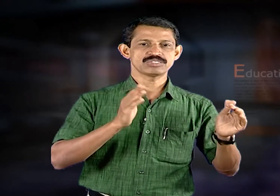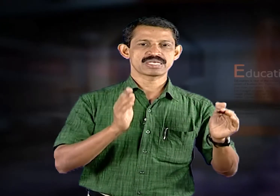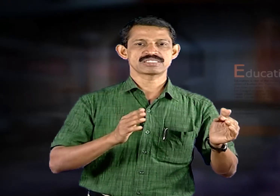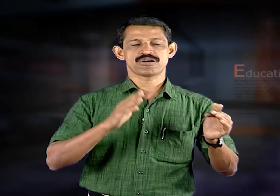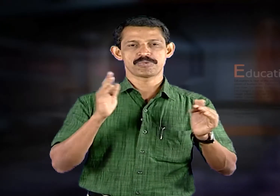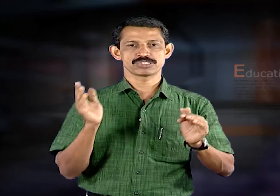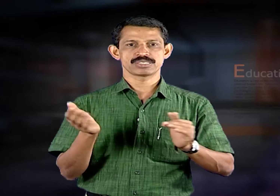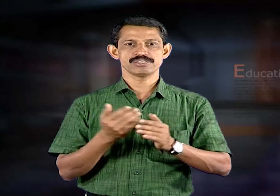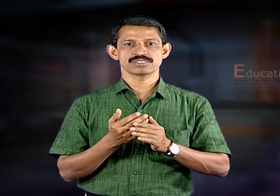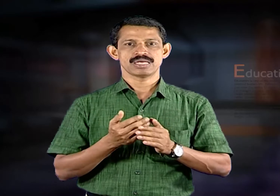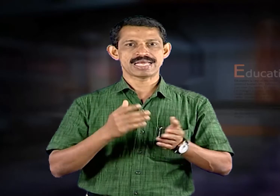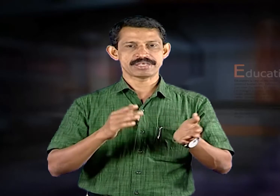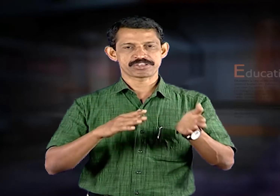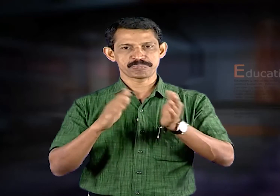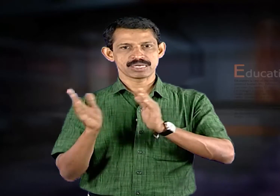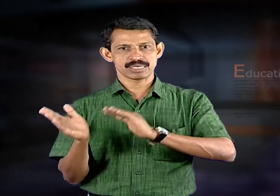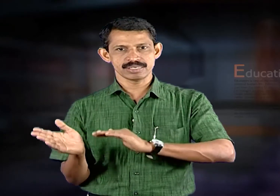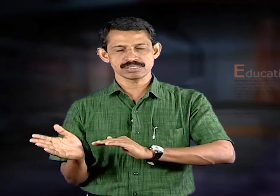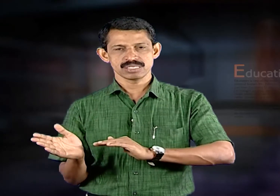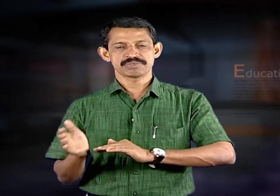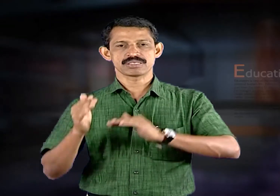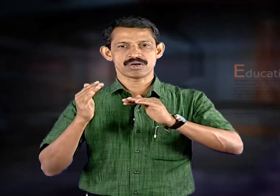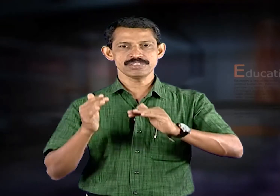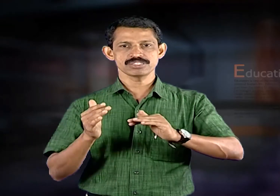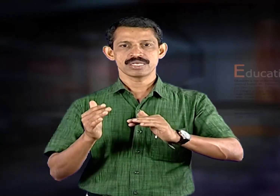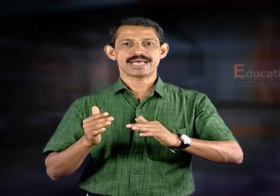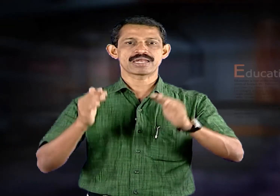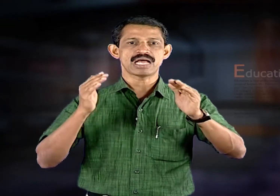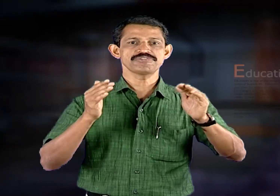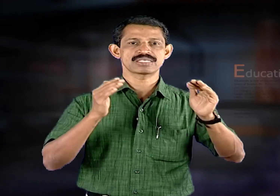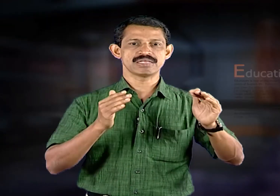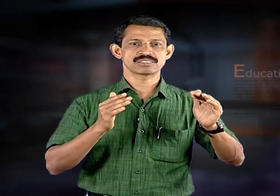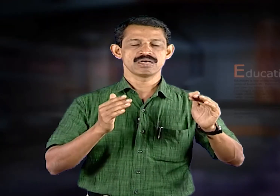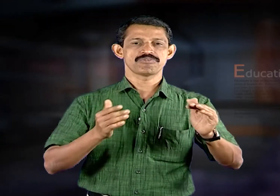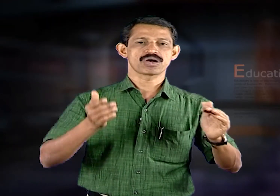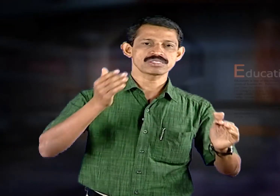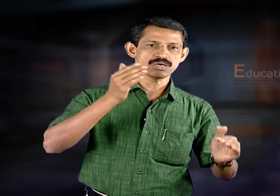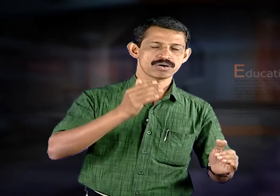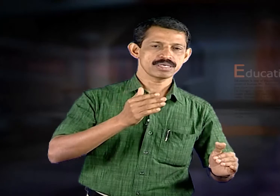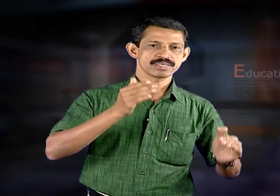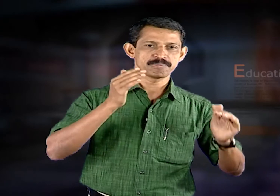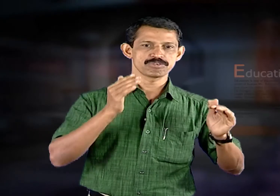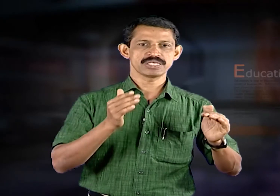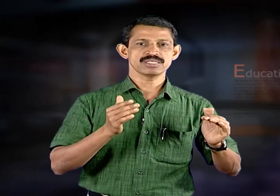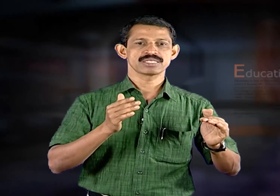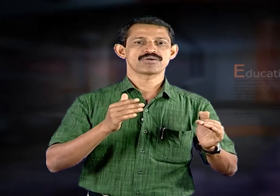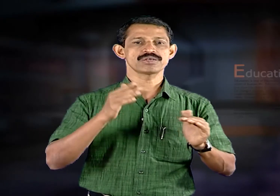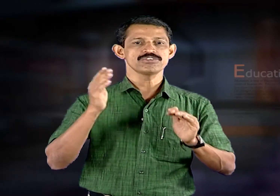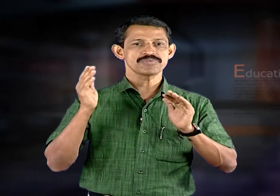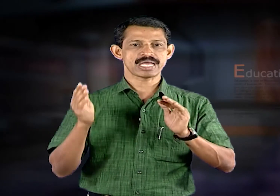education opportunities and equipping learners with knowledge and life skills focused on improving the quality of life